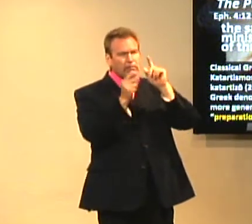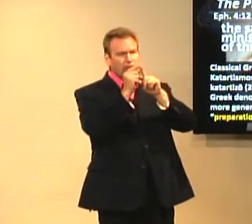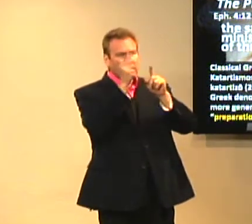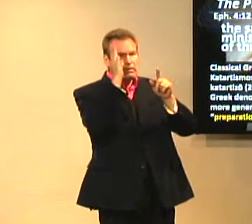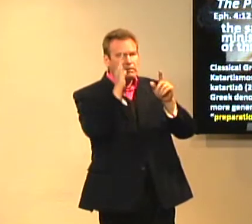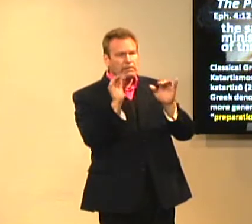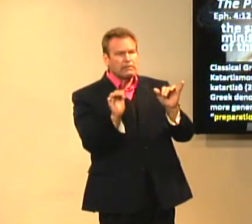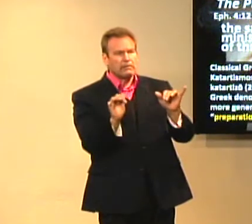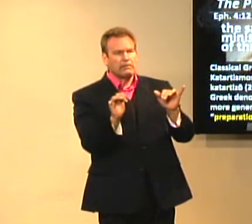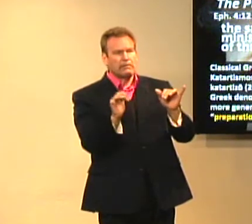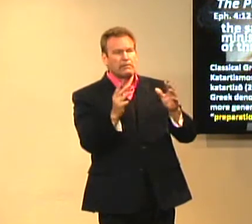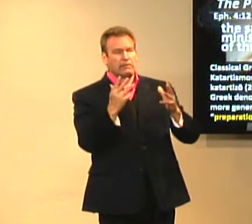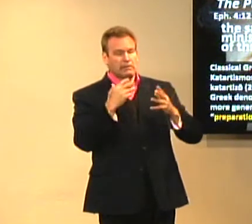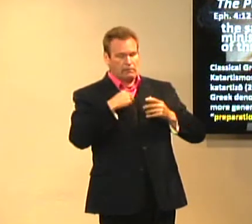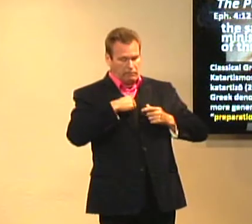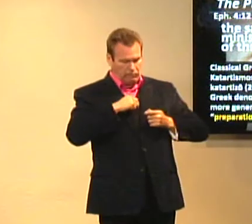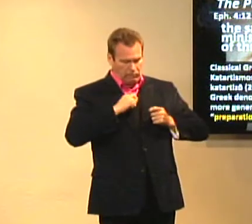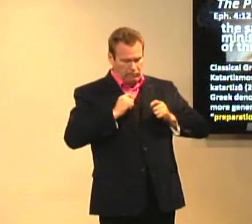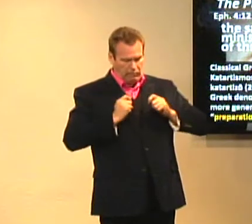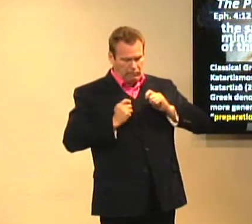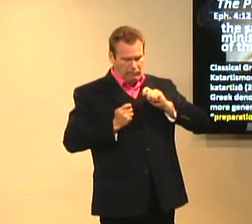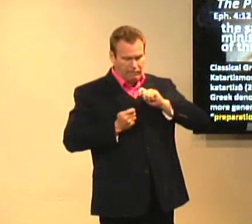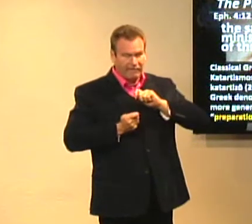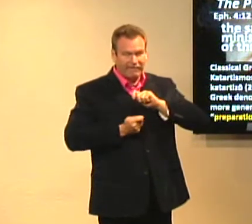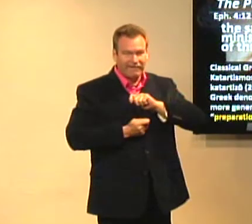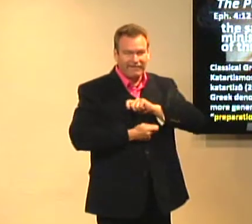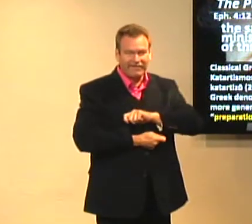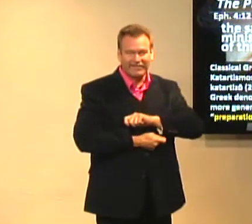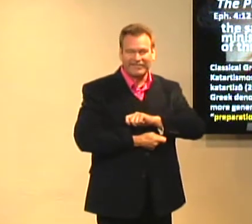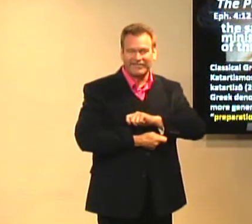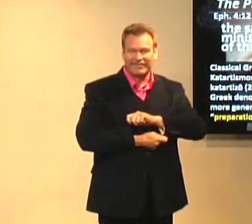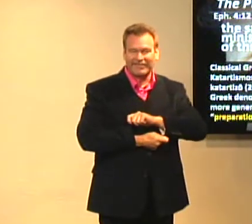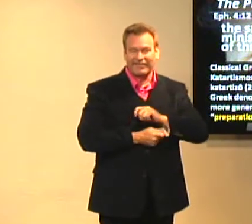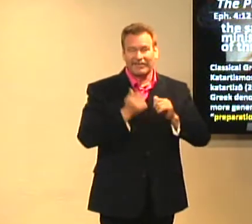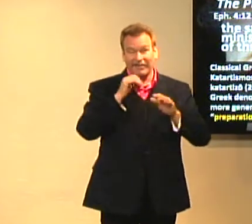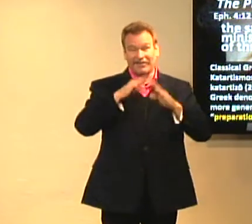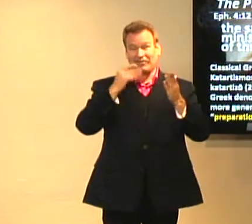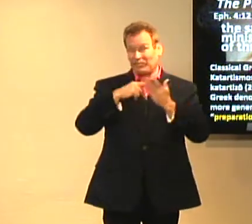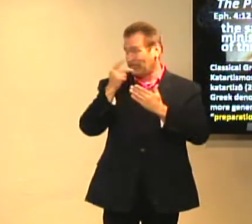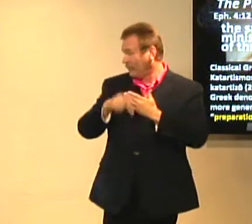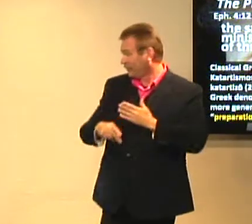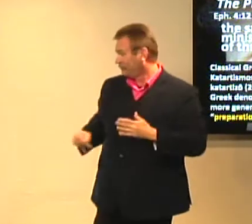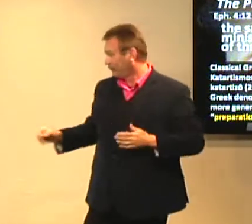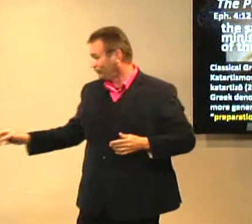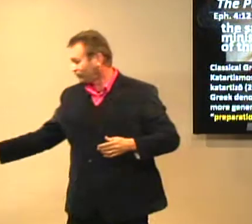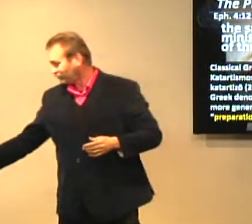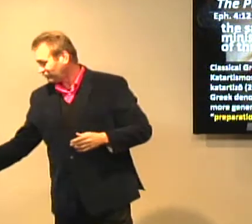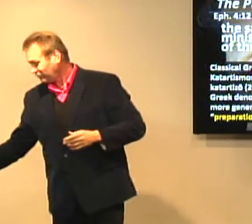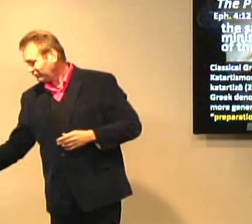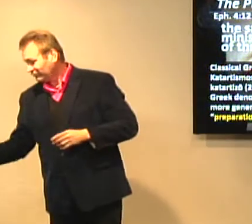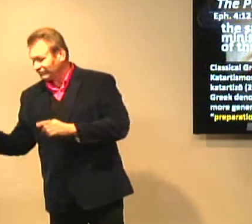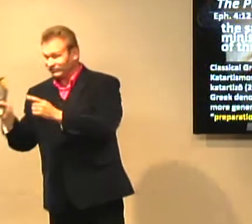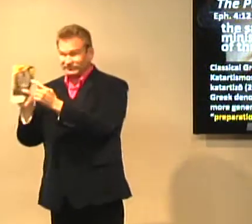We're receptive and hear what God has for us. It will change and transform and fix our life.